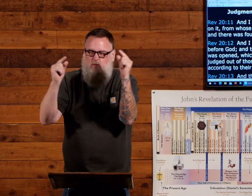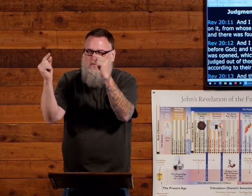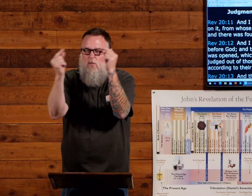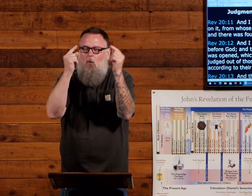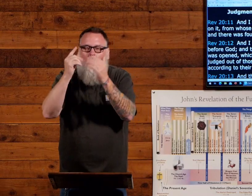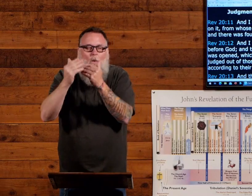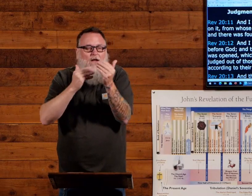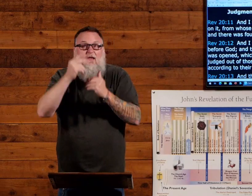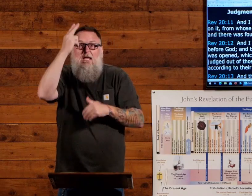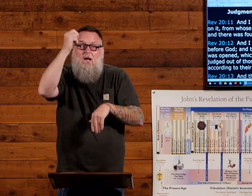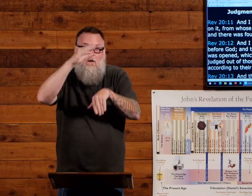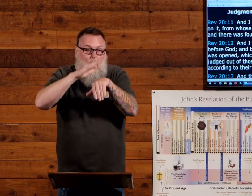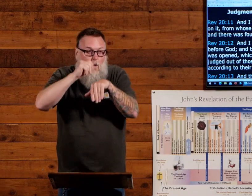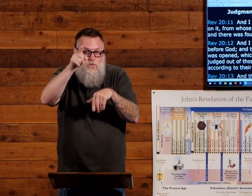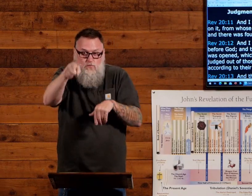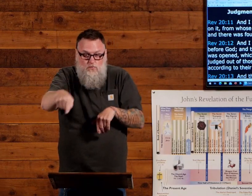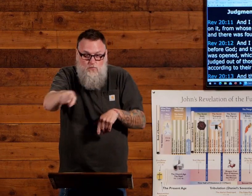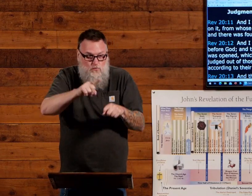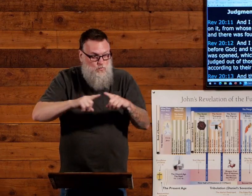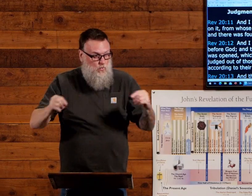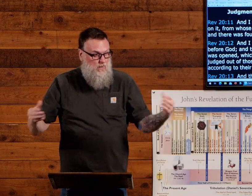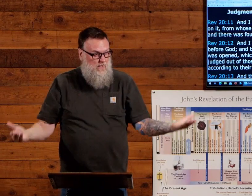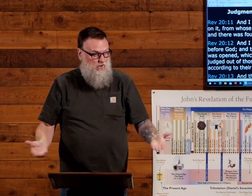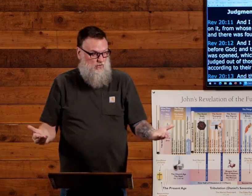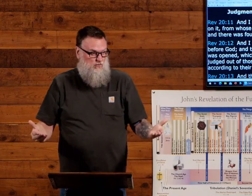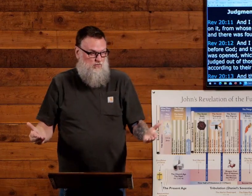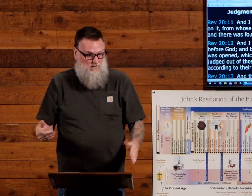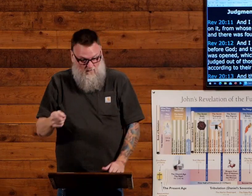Pray and seek his kingdom, what he is calling you to do.